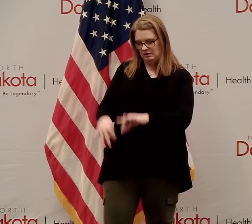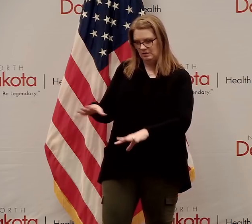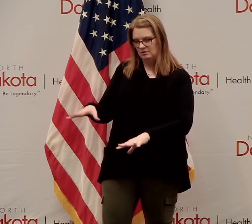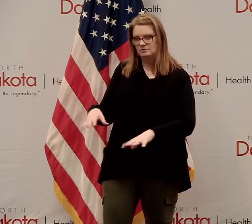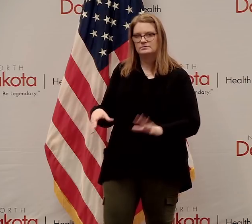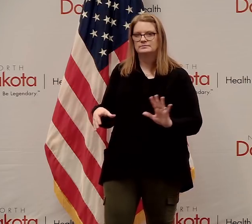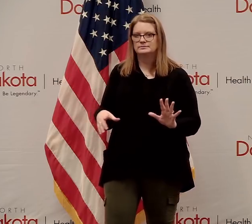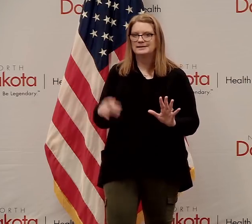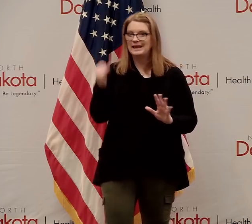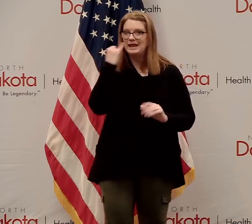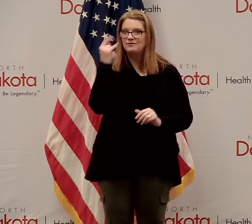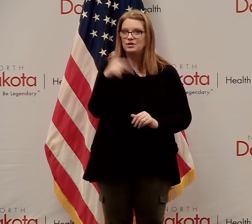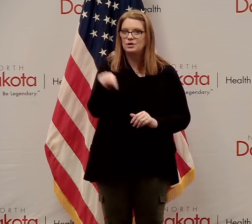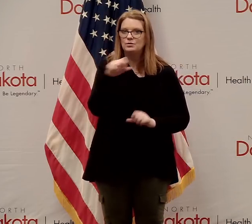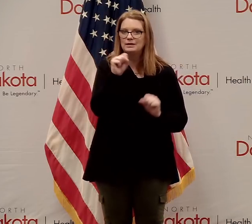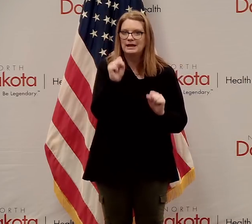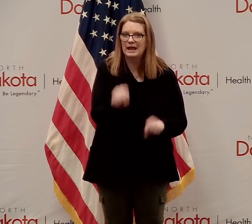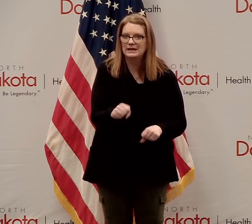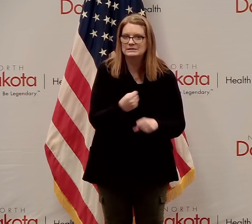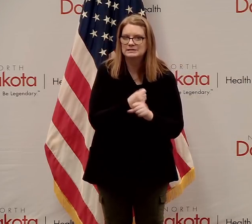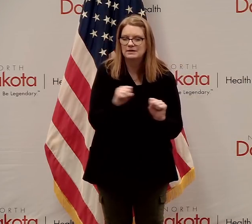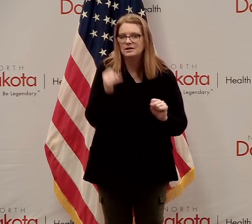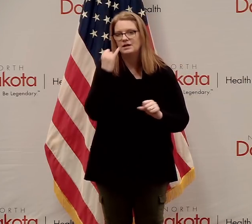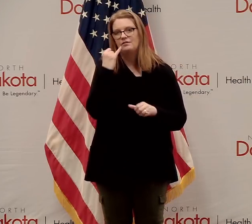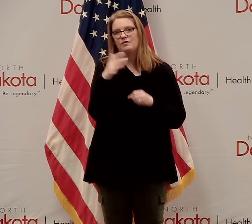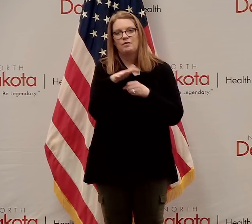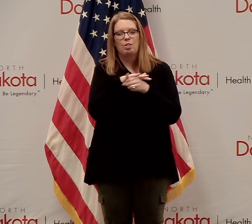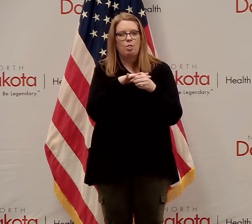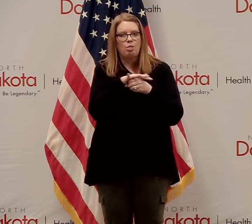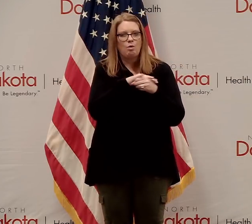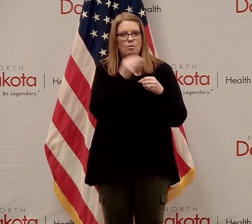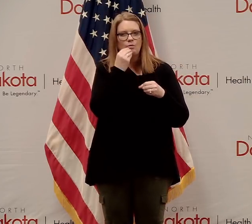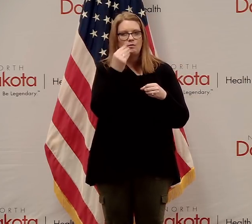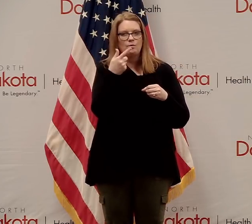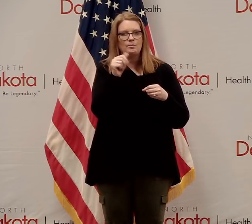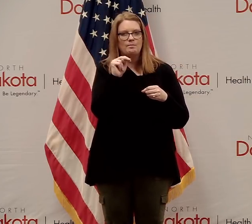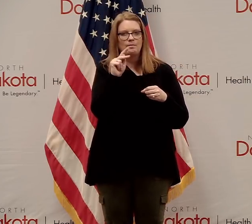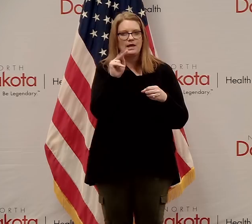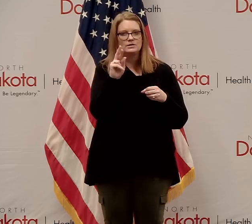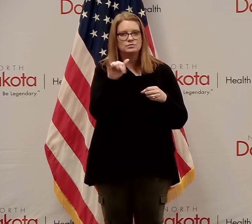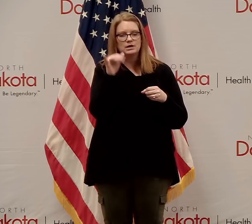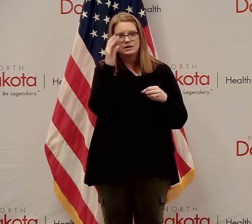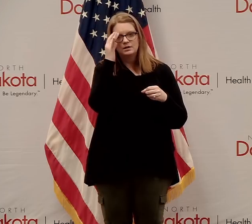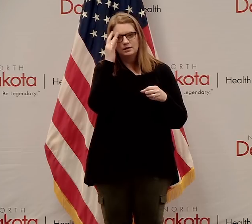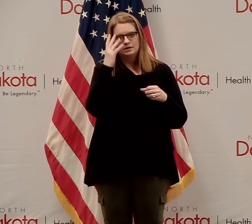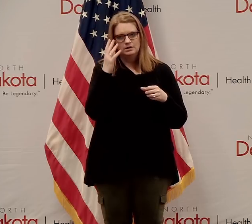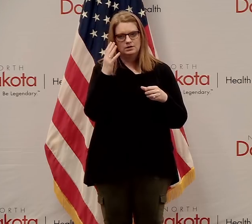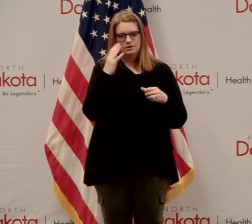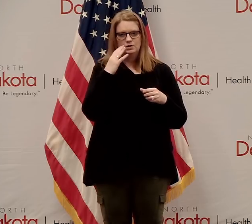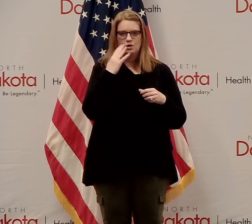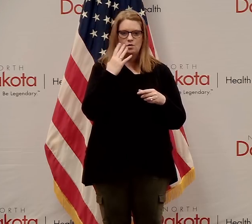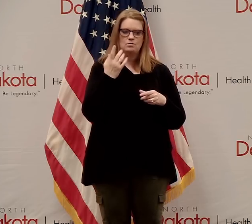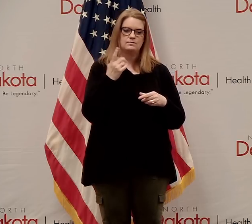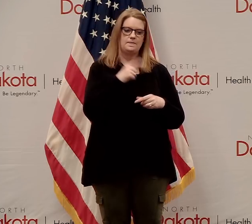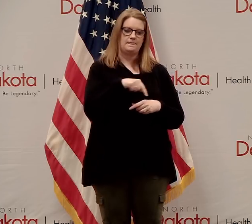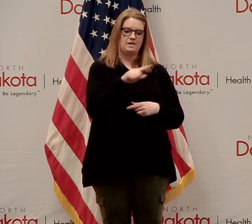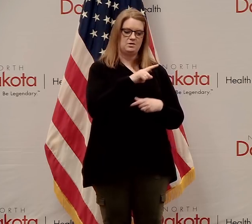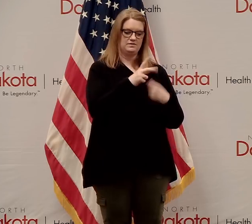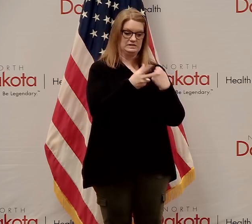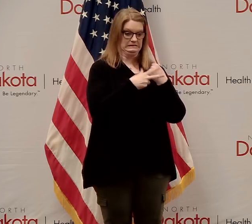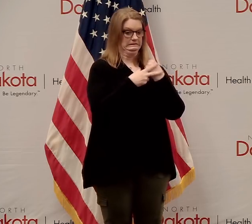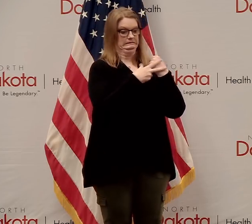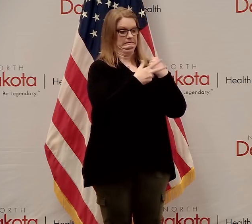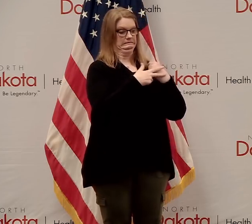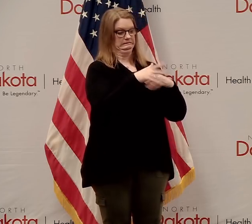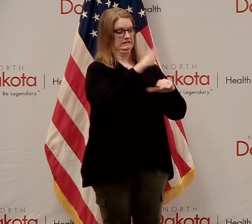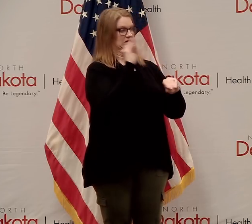can safely, again, if you've got a local food pantry and you've stocked up on everything you can imagine